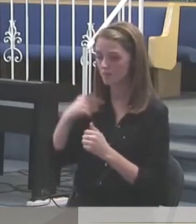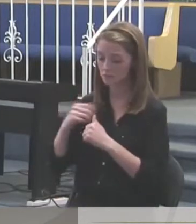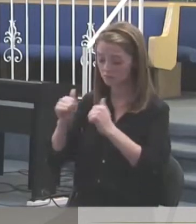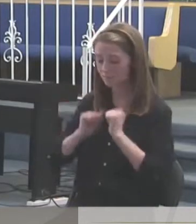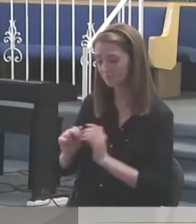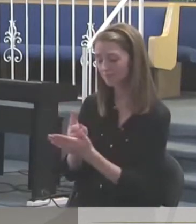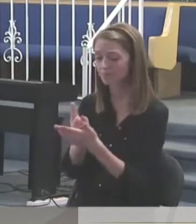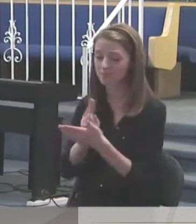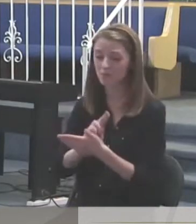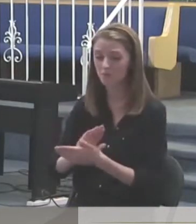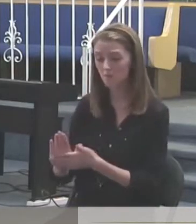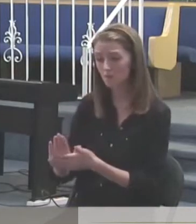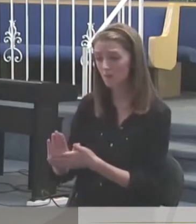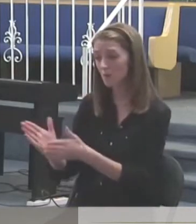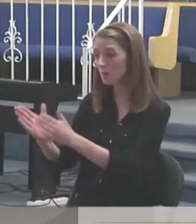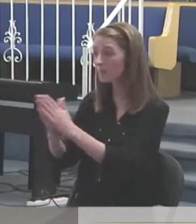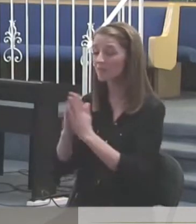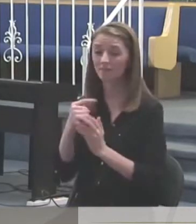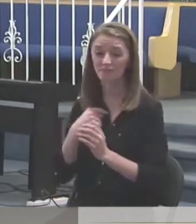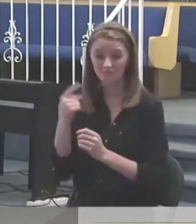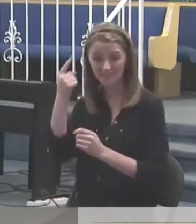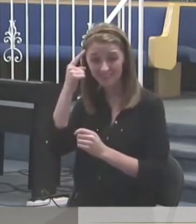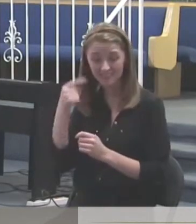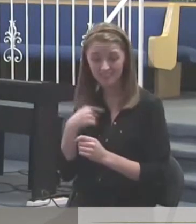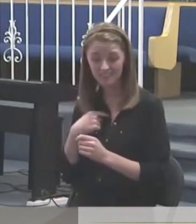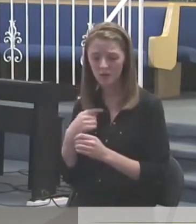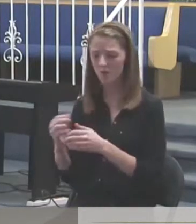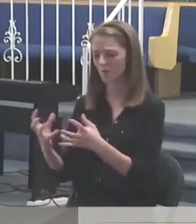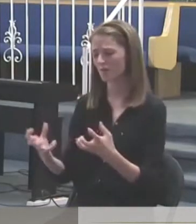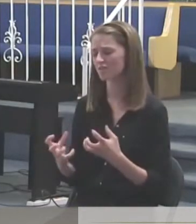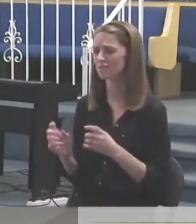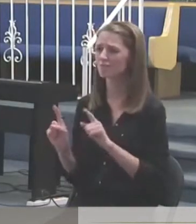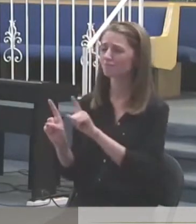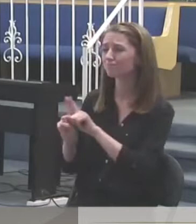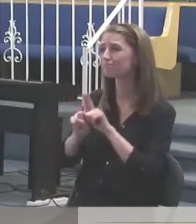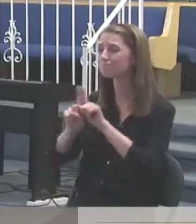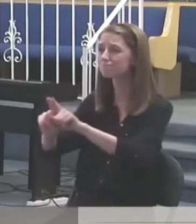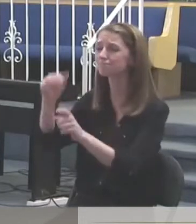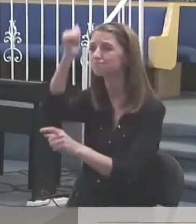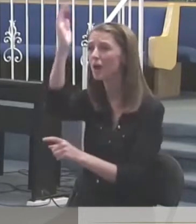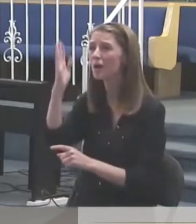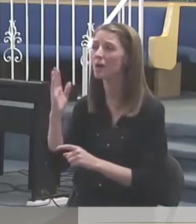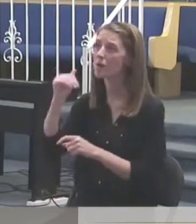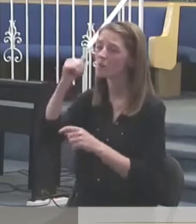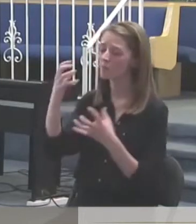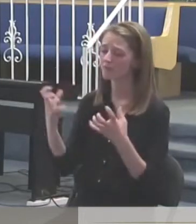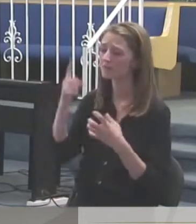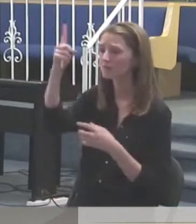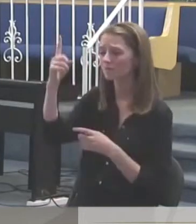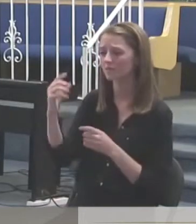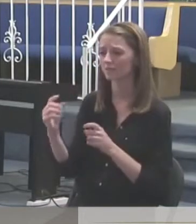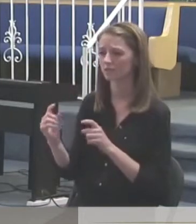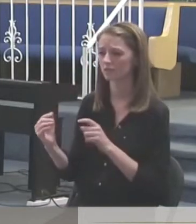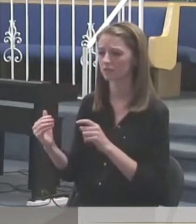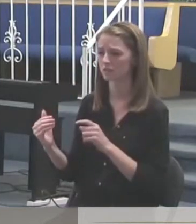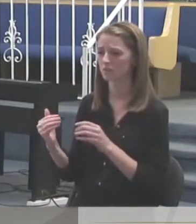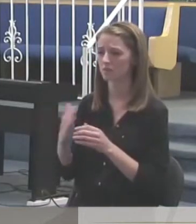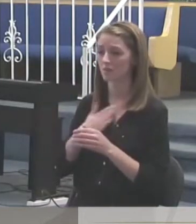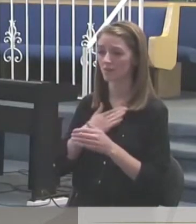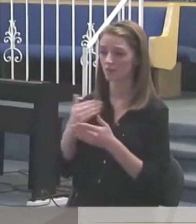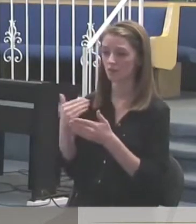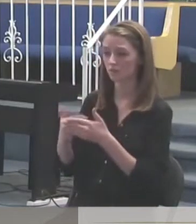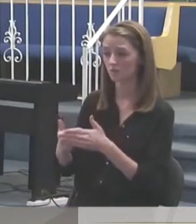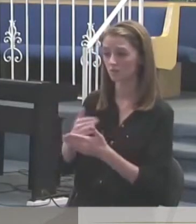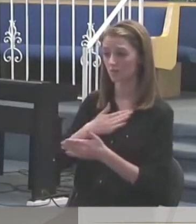Pray for me. I want a close, deep walk with God. I want him to be pleased with my life. I don't get those kind of prayer requests.